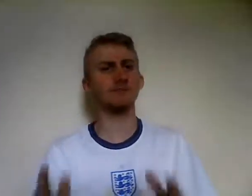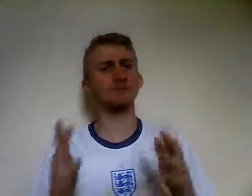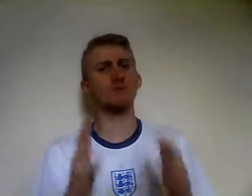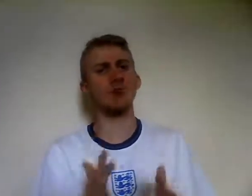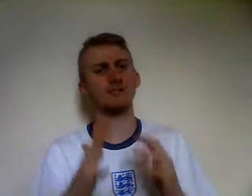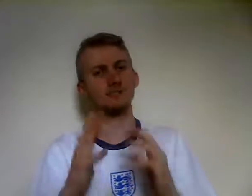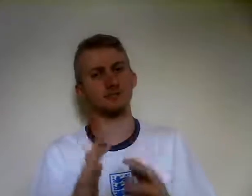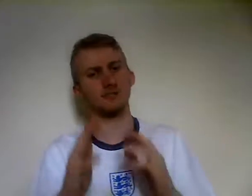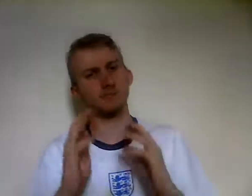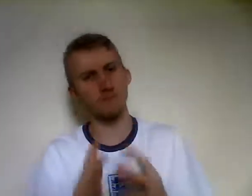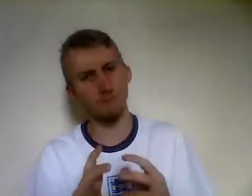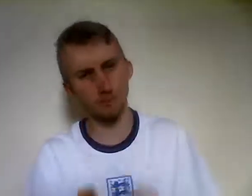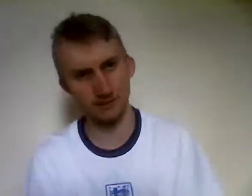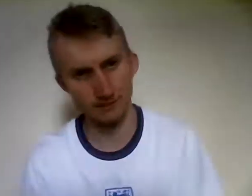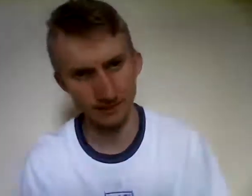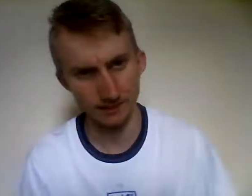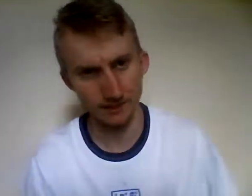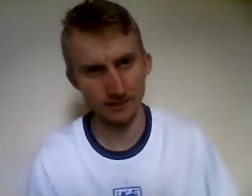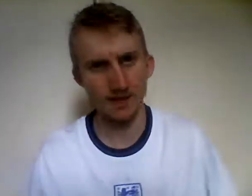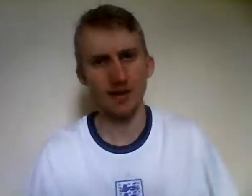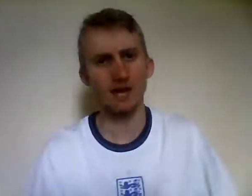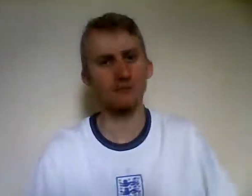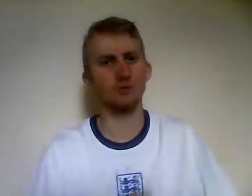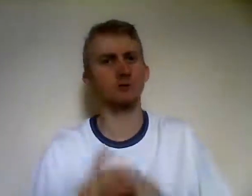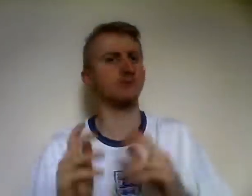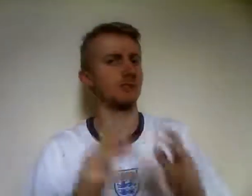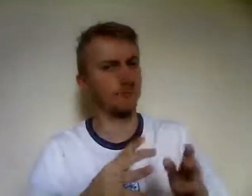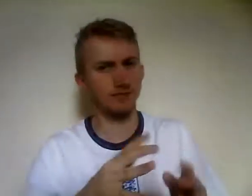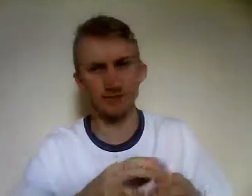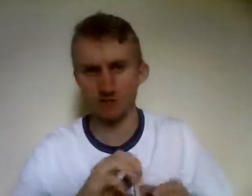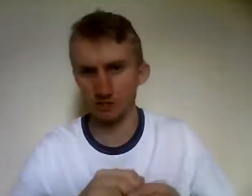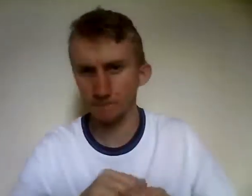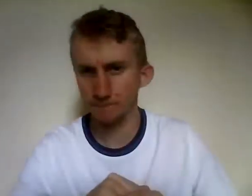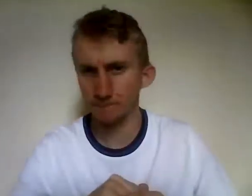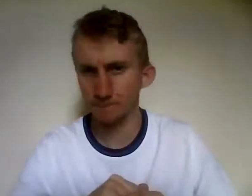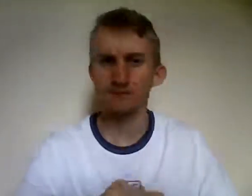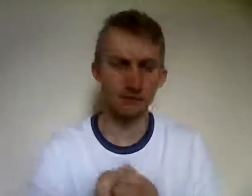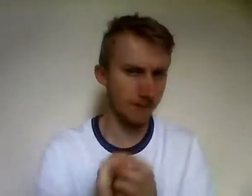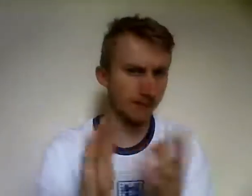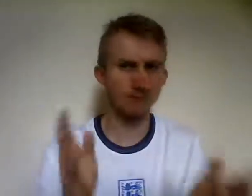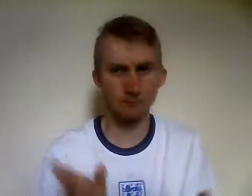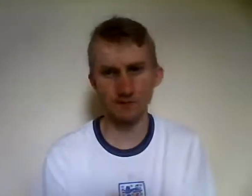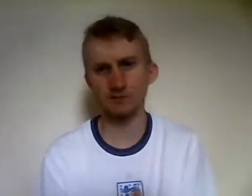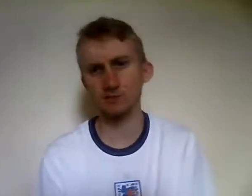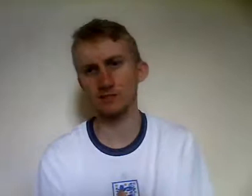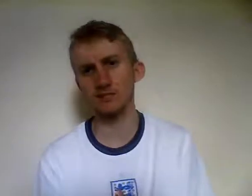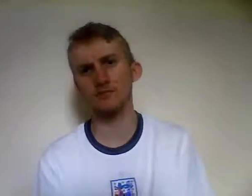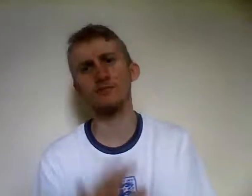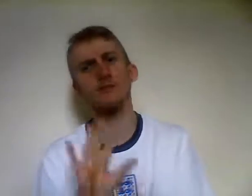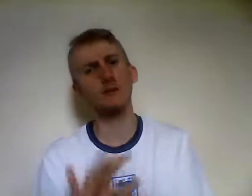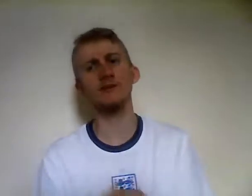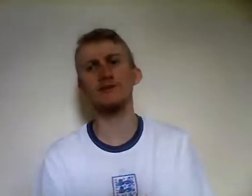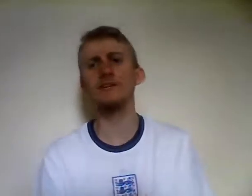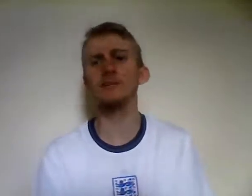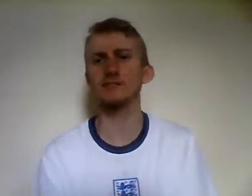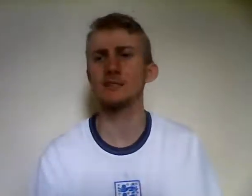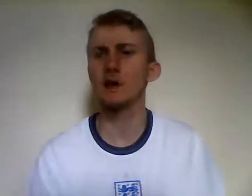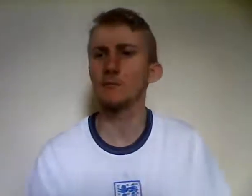of the West Sussex Football League that year, and they joined the junior division. They remained in the West Sussex League for 5 years before